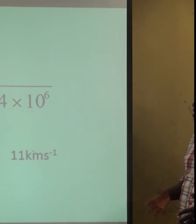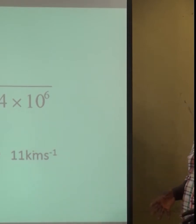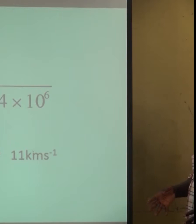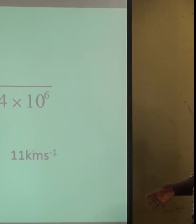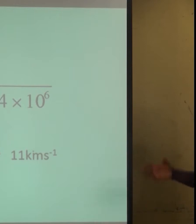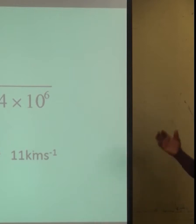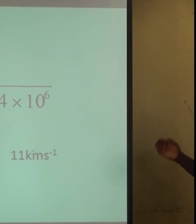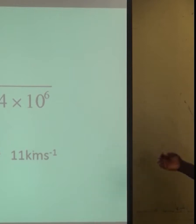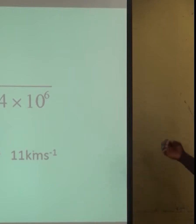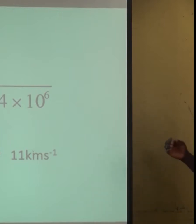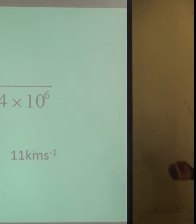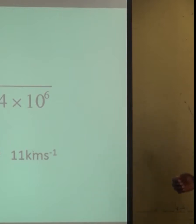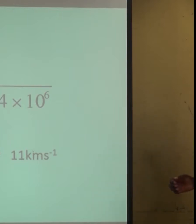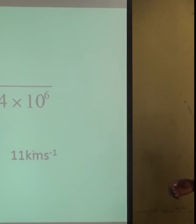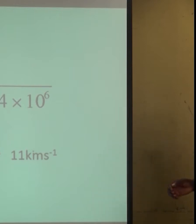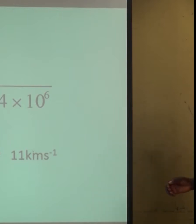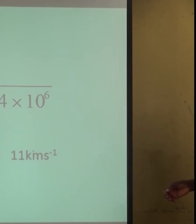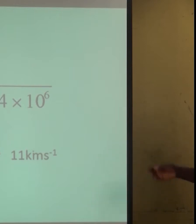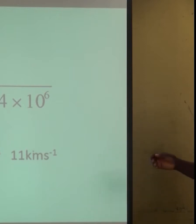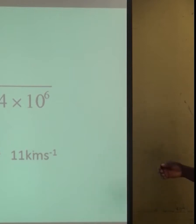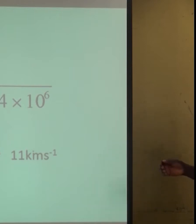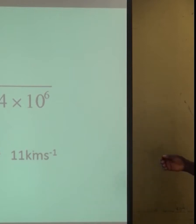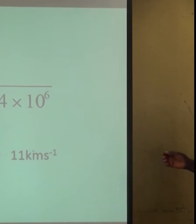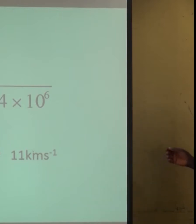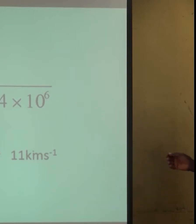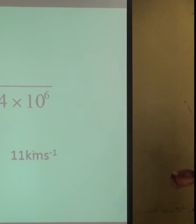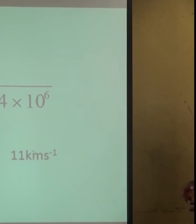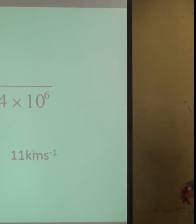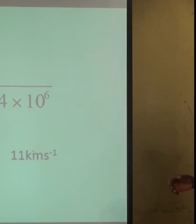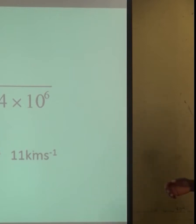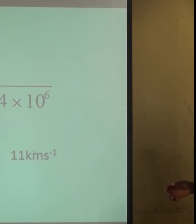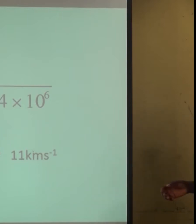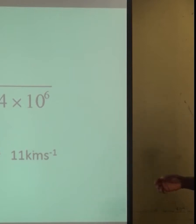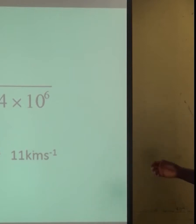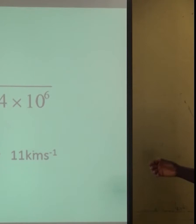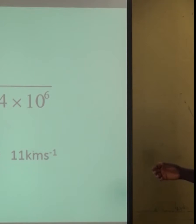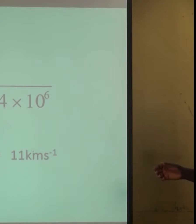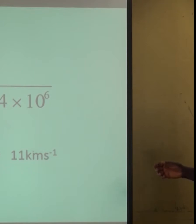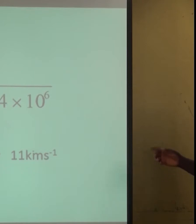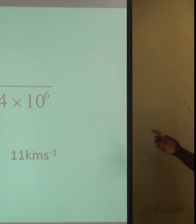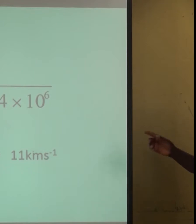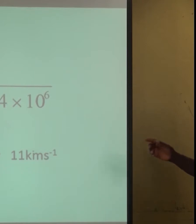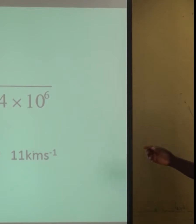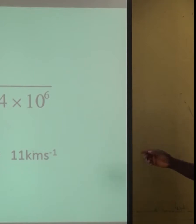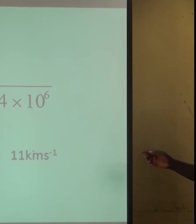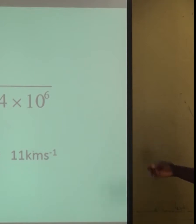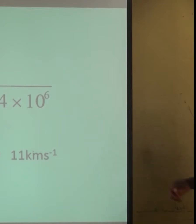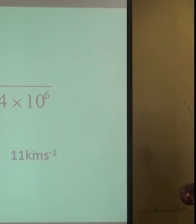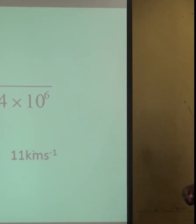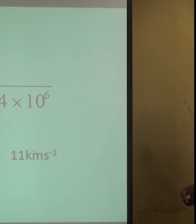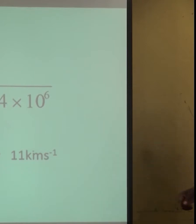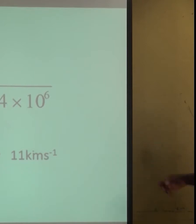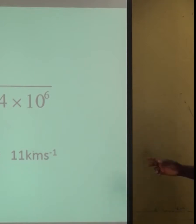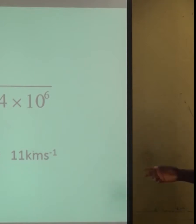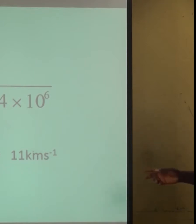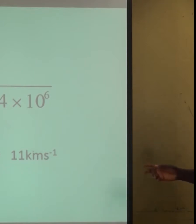V subscript E to be equals to square root of 2 times our small g, which is